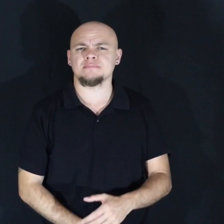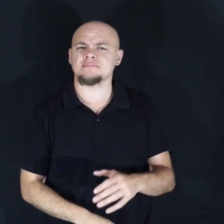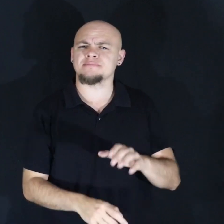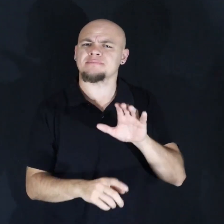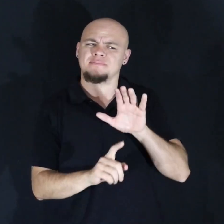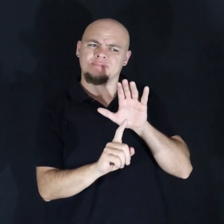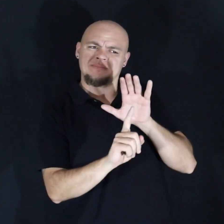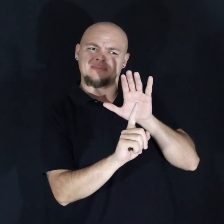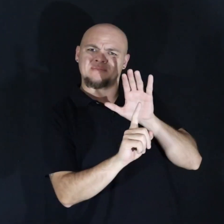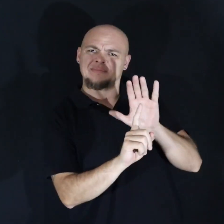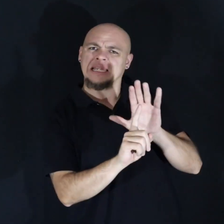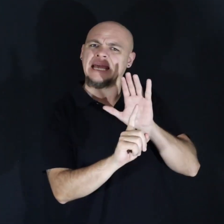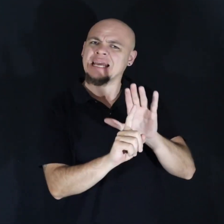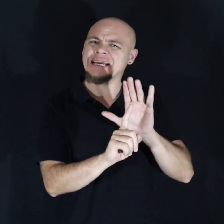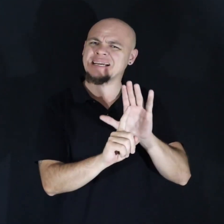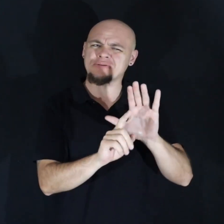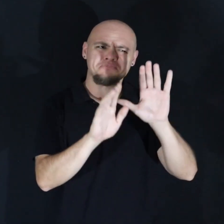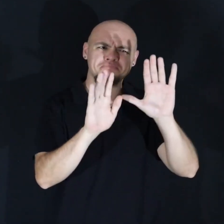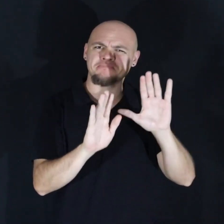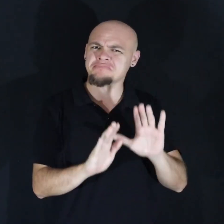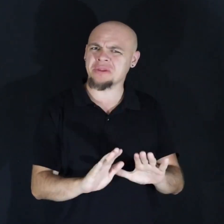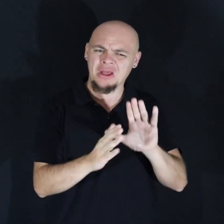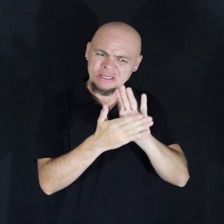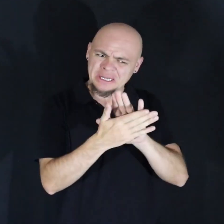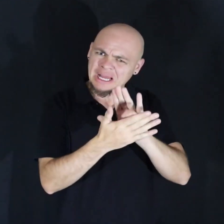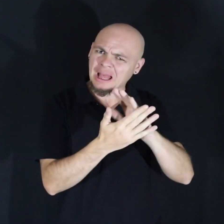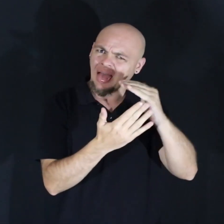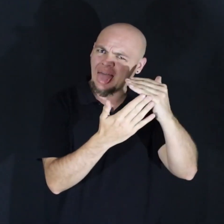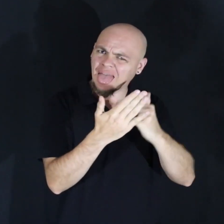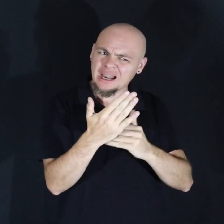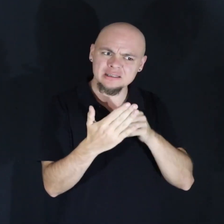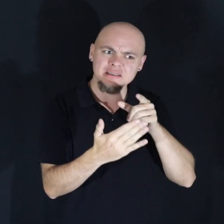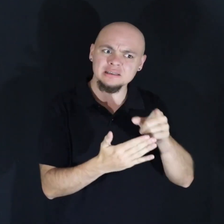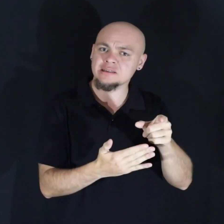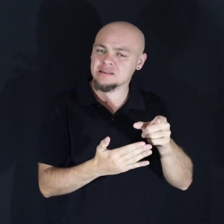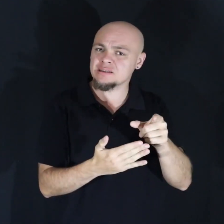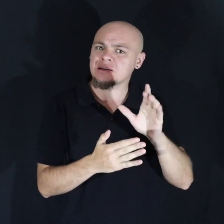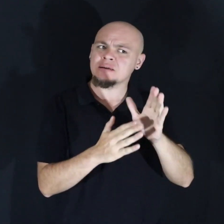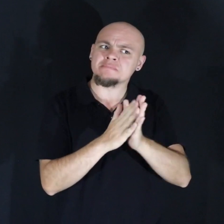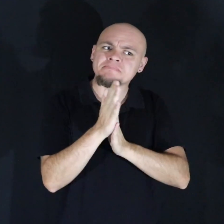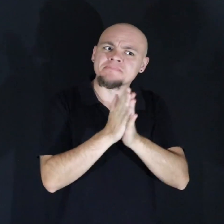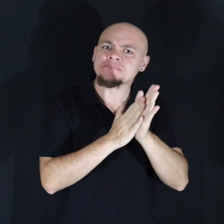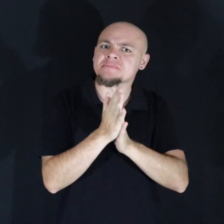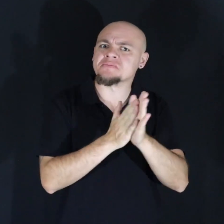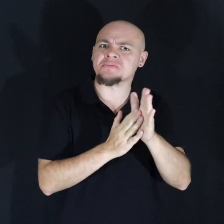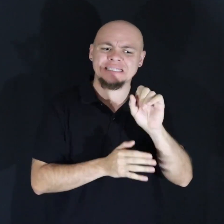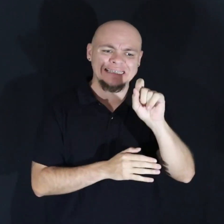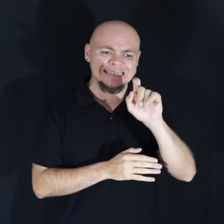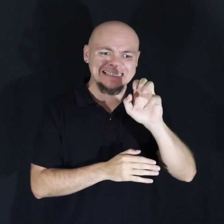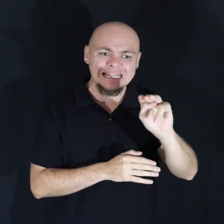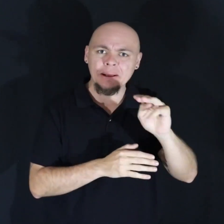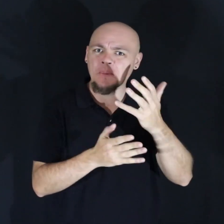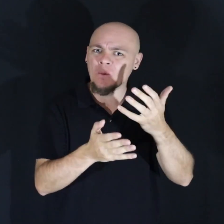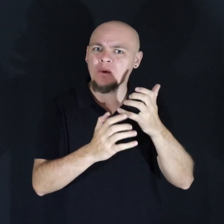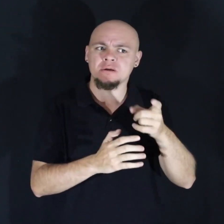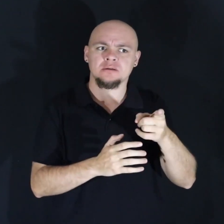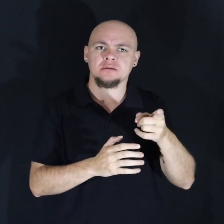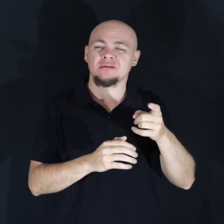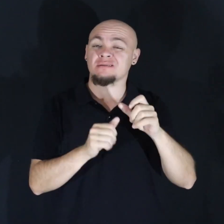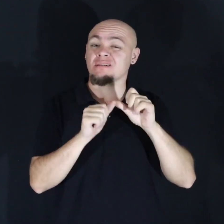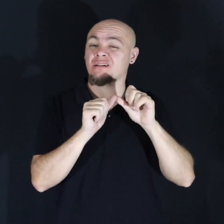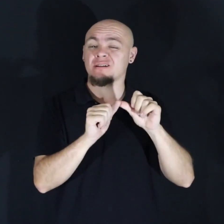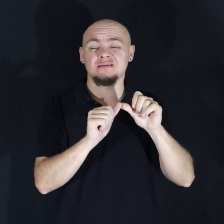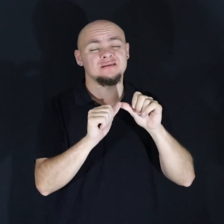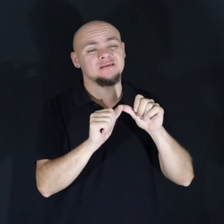Despite his stellar academic record and his passion for STEM subjects, he is